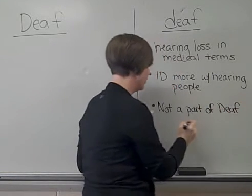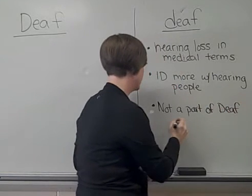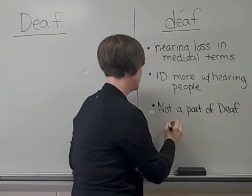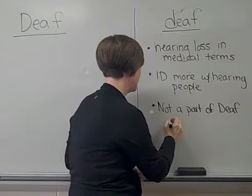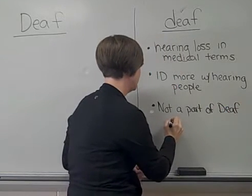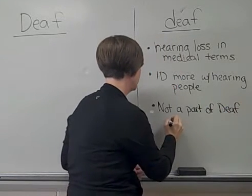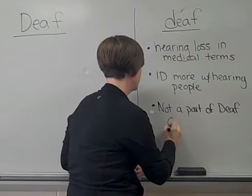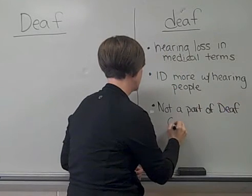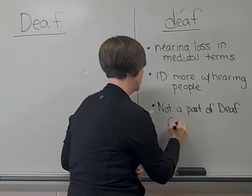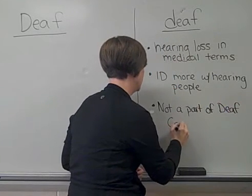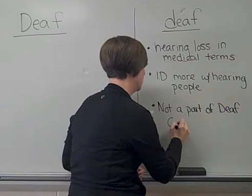of the deaf